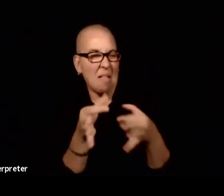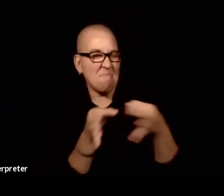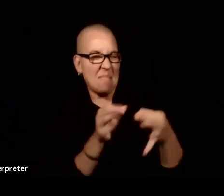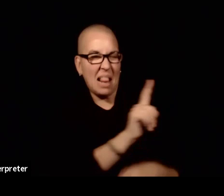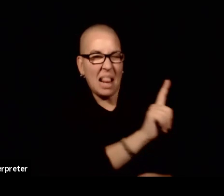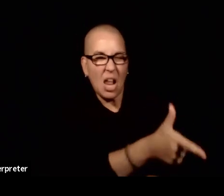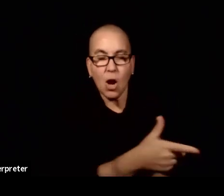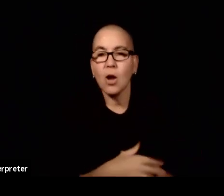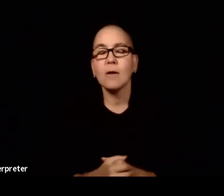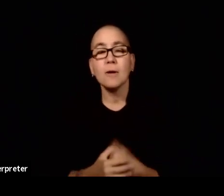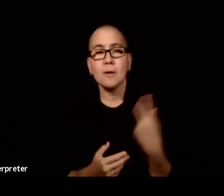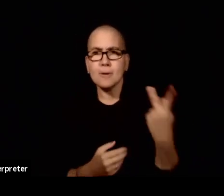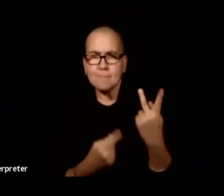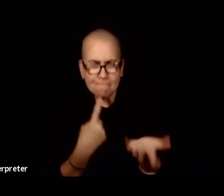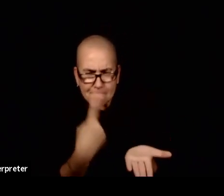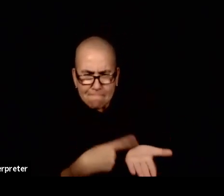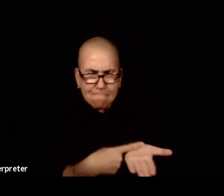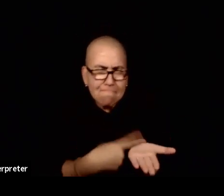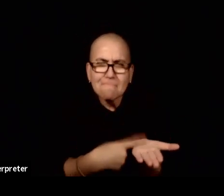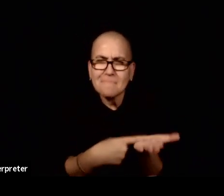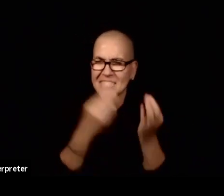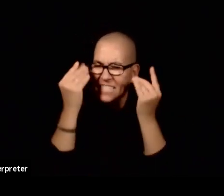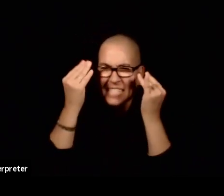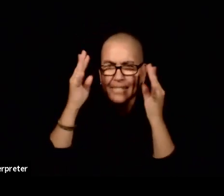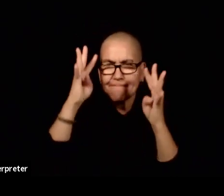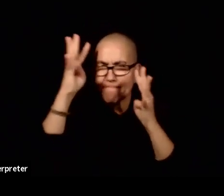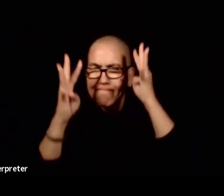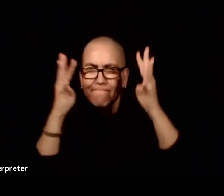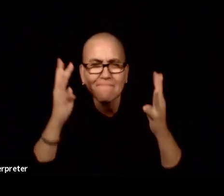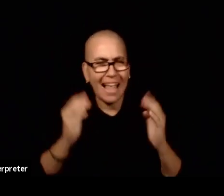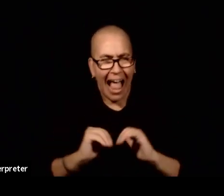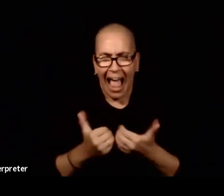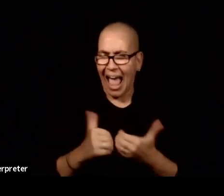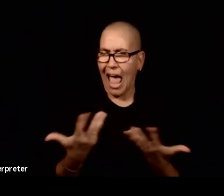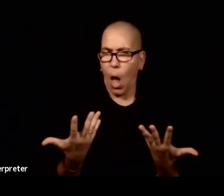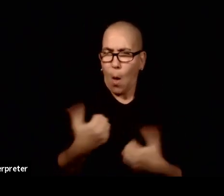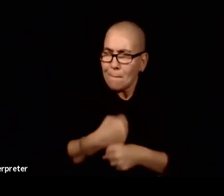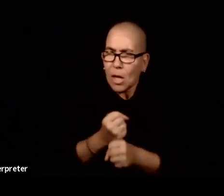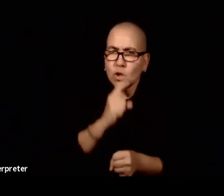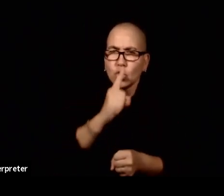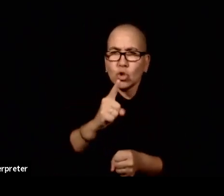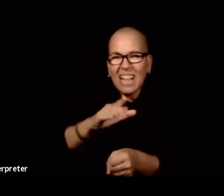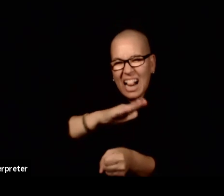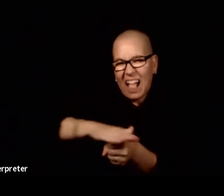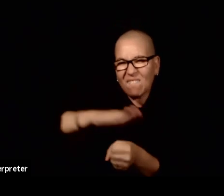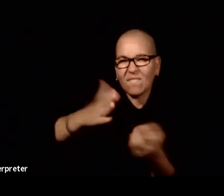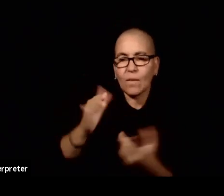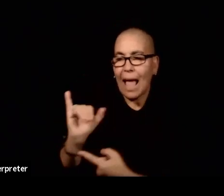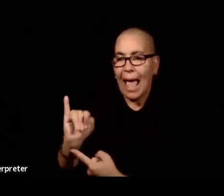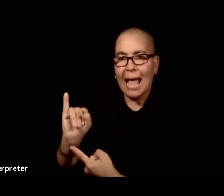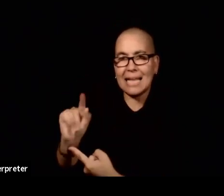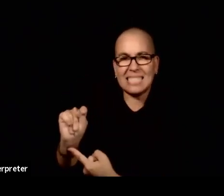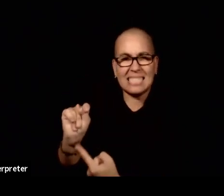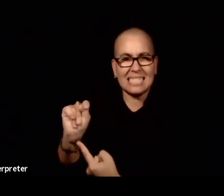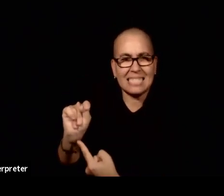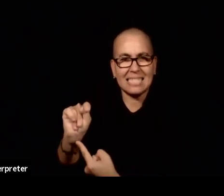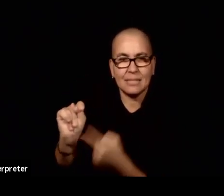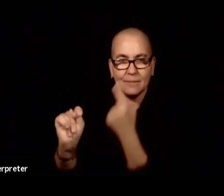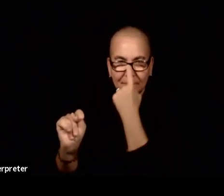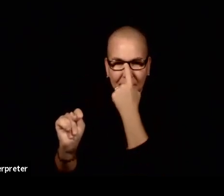the testing around the state to make sure that we have the IT infrastructure to not only to get the tests done, but to get the results